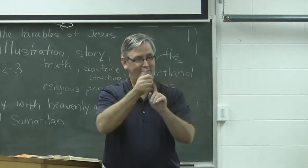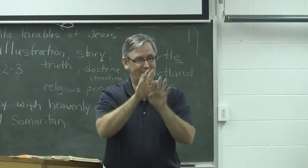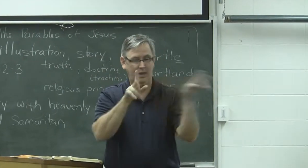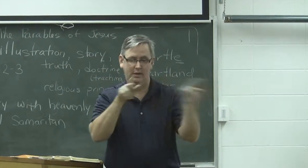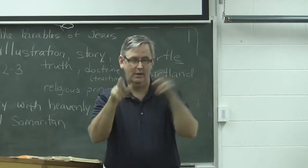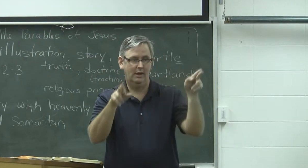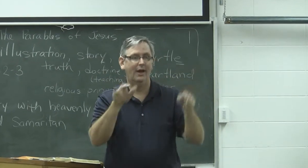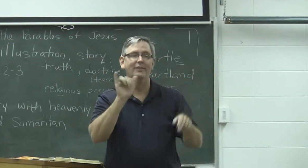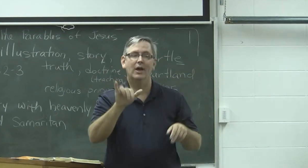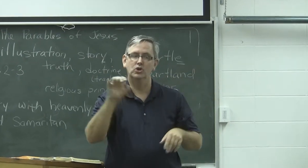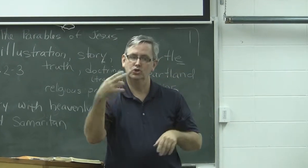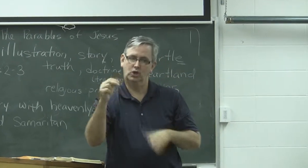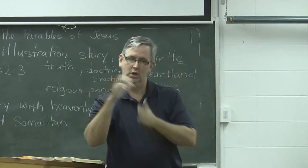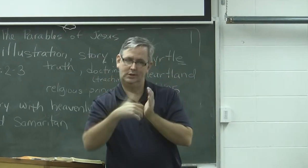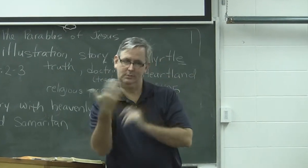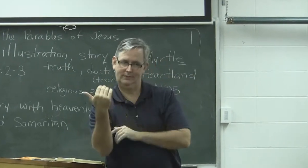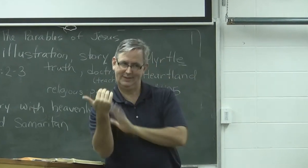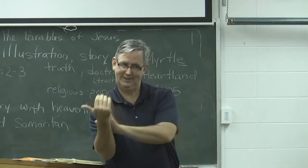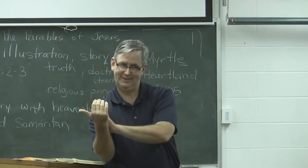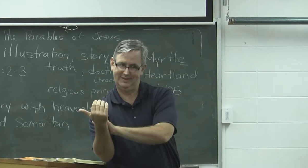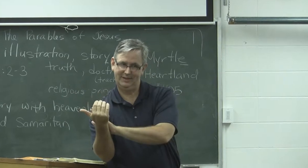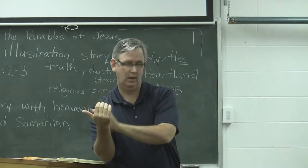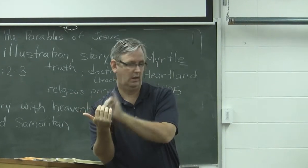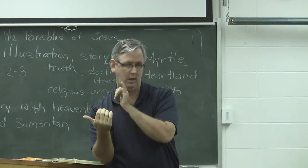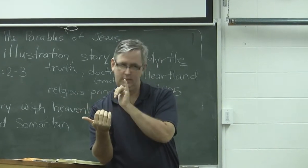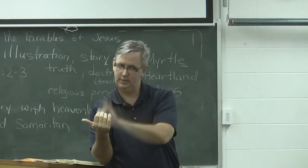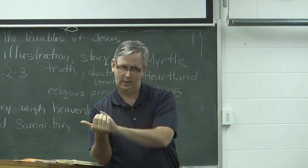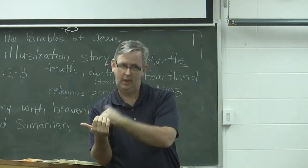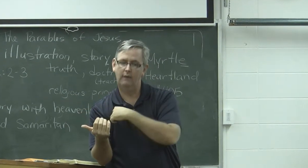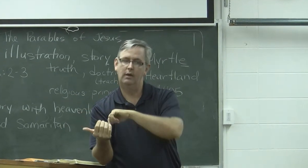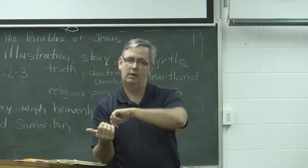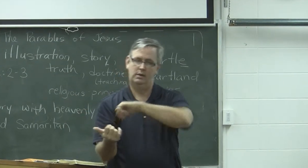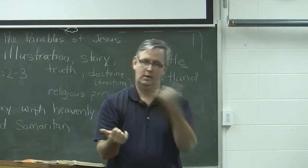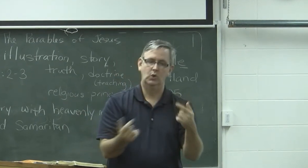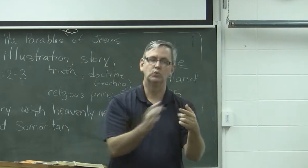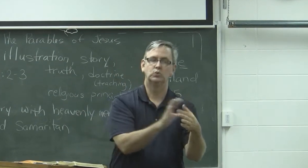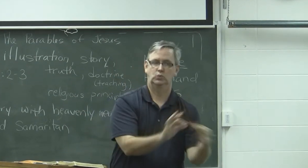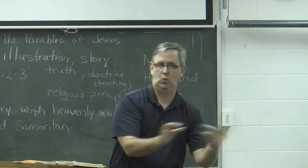about and prune the branches. That's in John chapter 15. That's a different